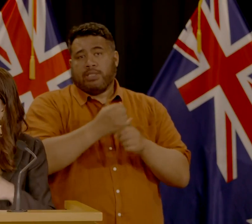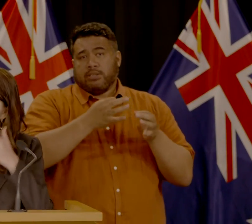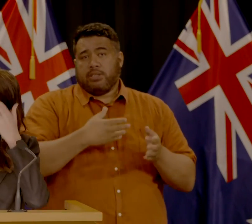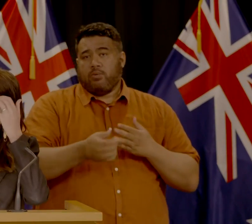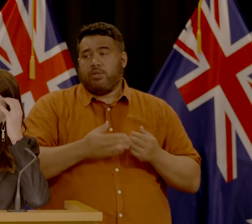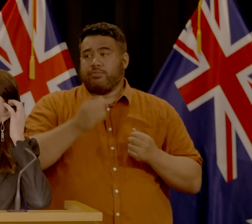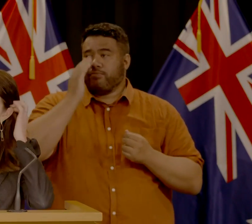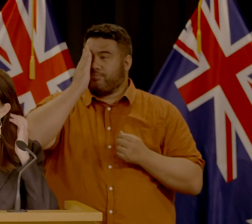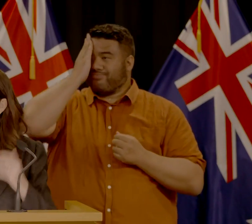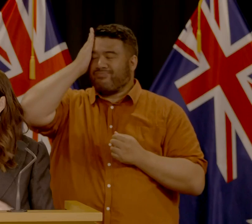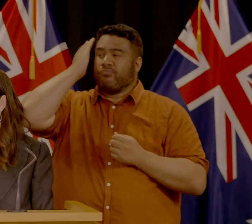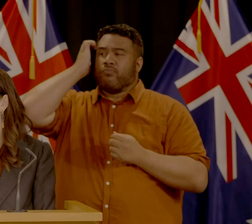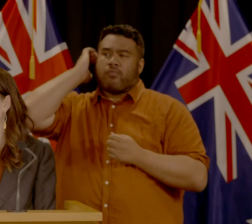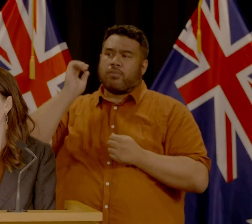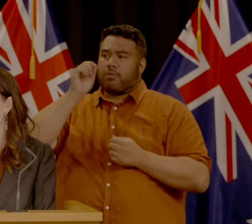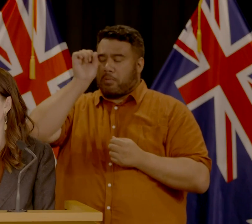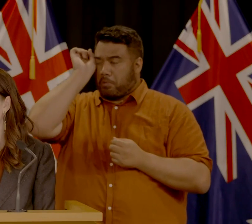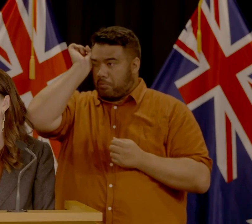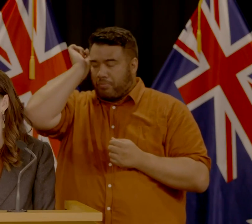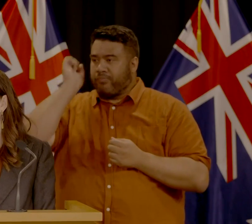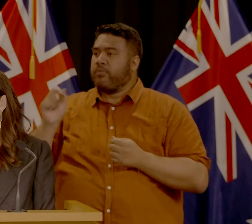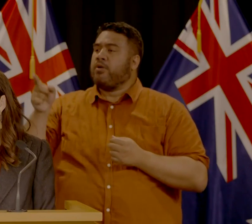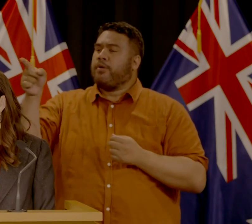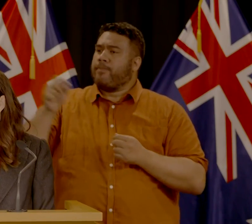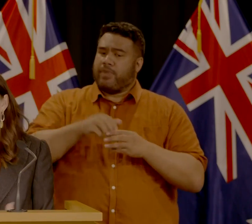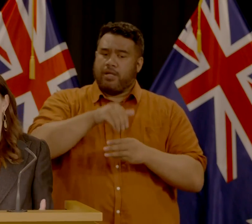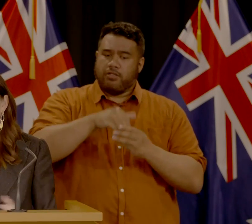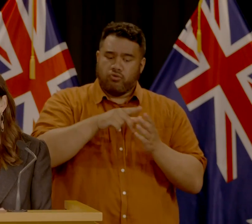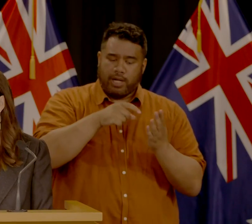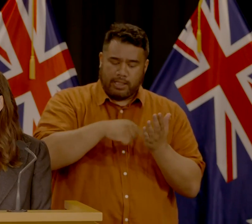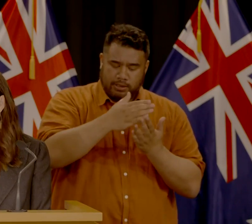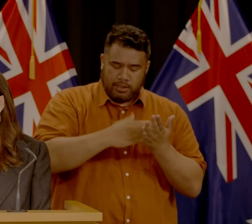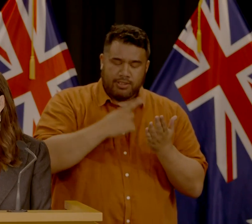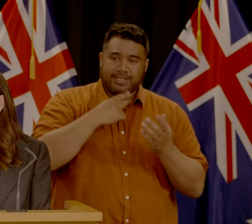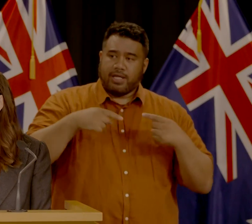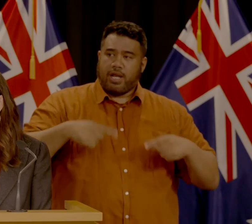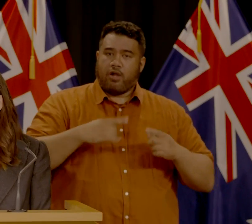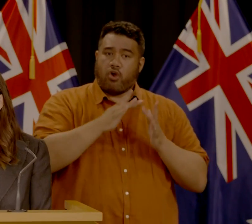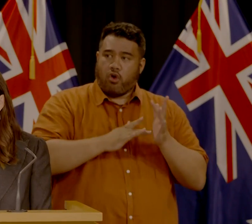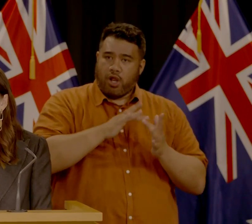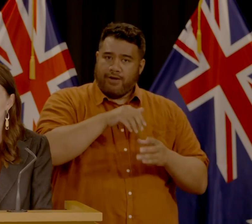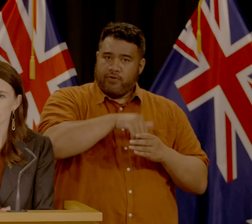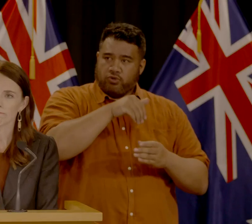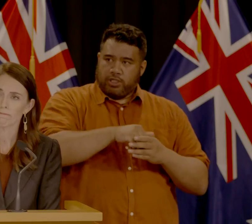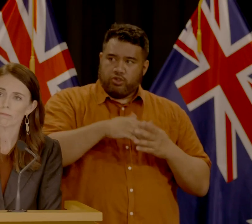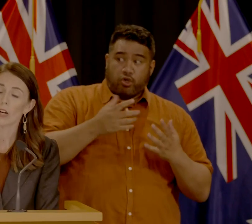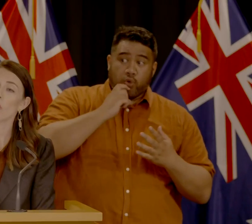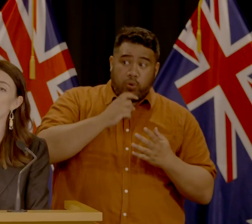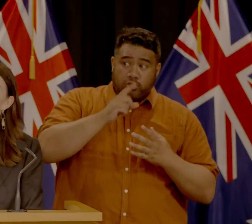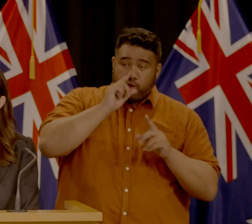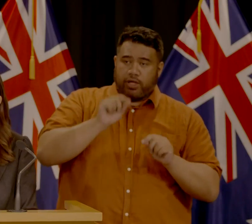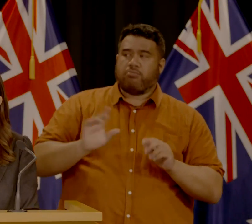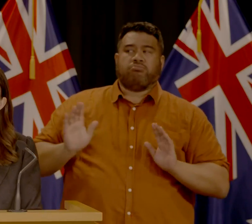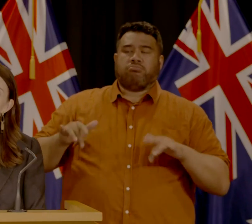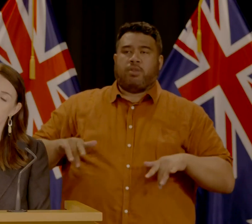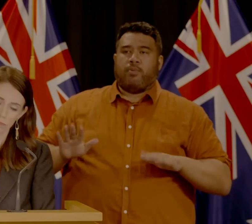alternative voting options, though, you do have new powers under the Electoral Act to allow online voting for domestic voters. Not at this stage.